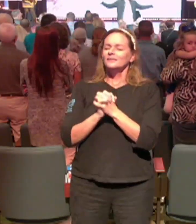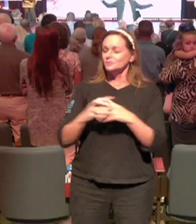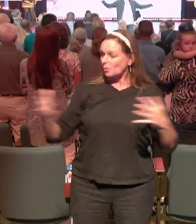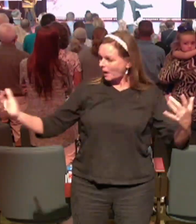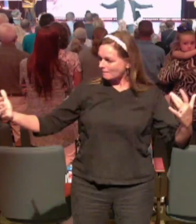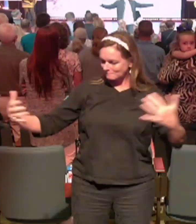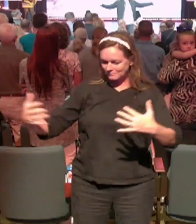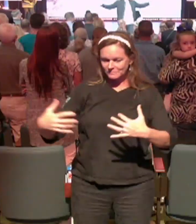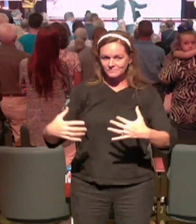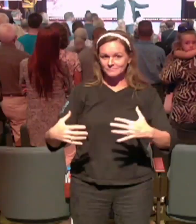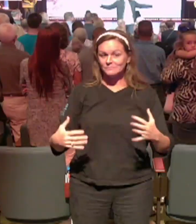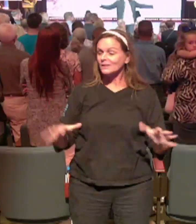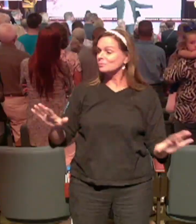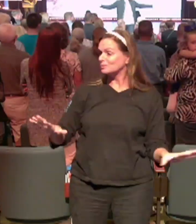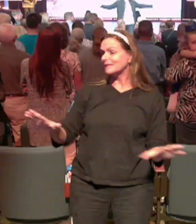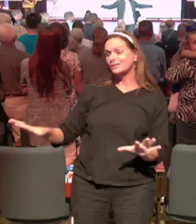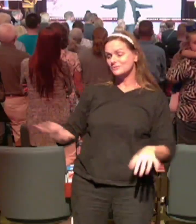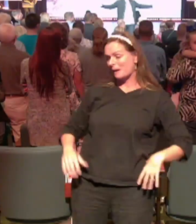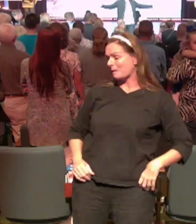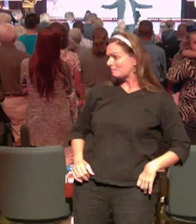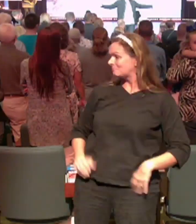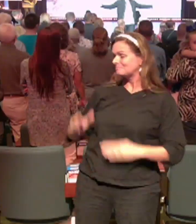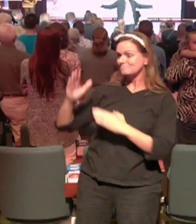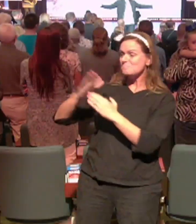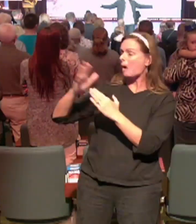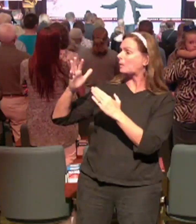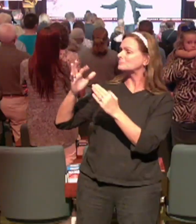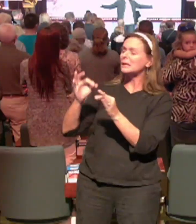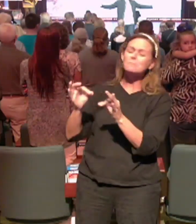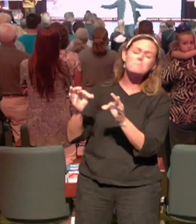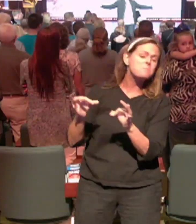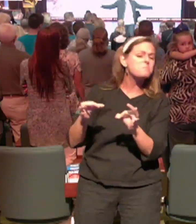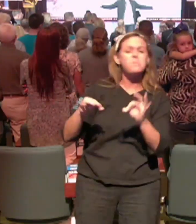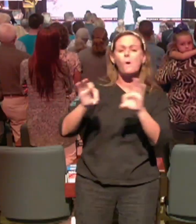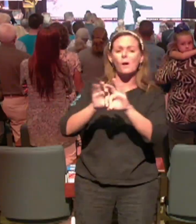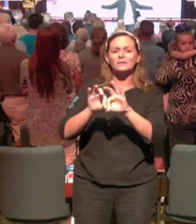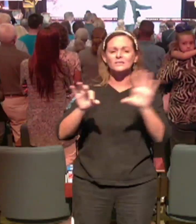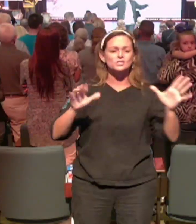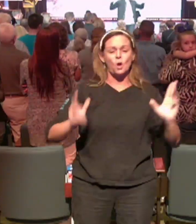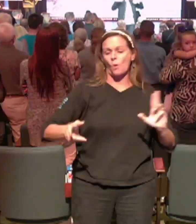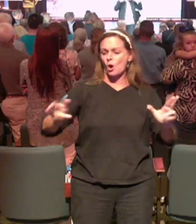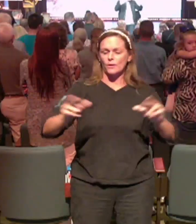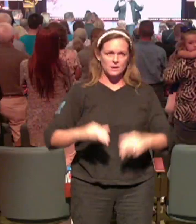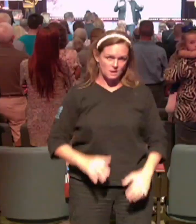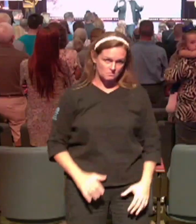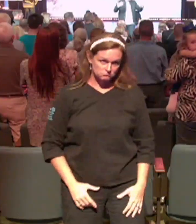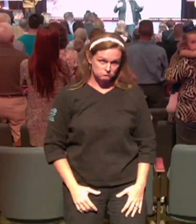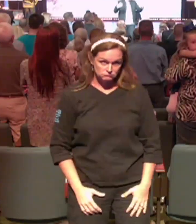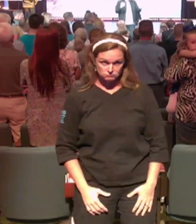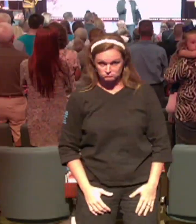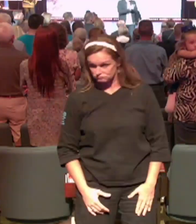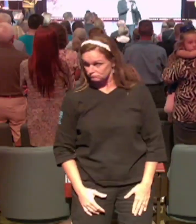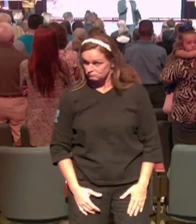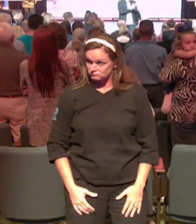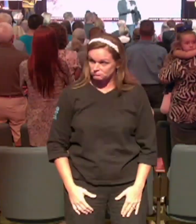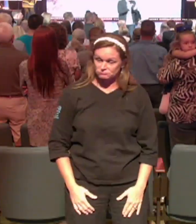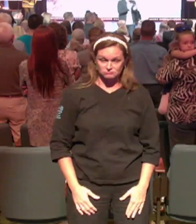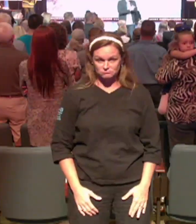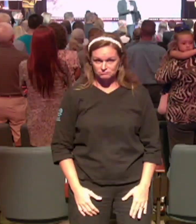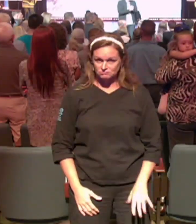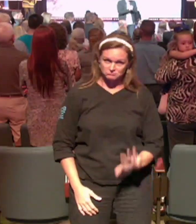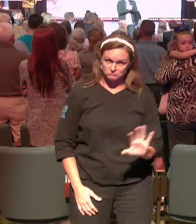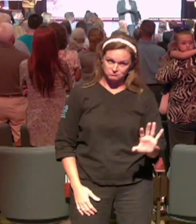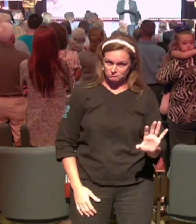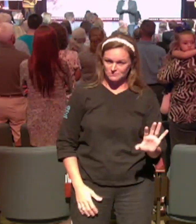We're not in any hurry. This is the most important part of this whole time together. You making this confession of your life. That's right.